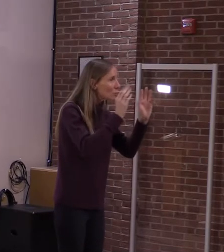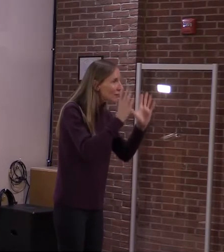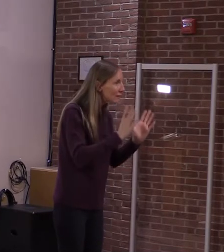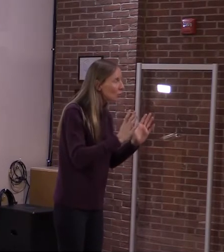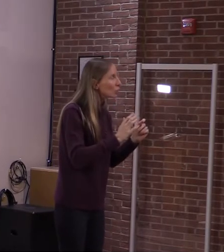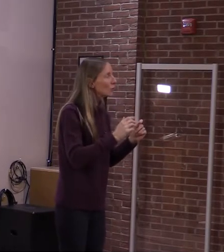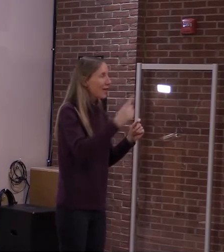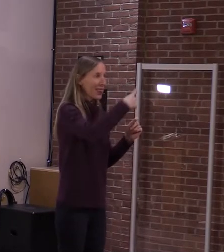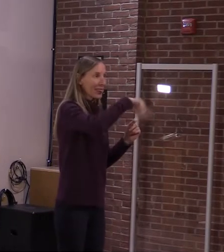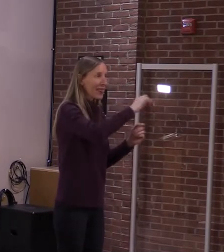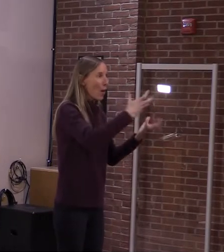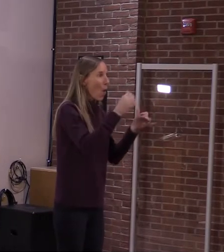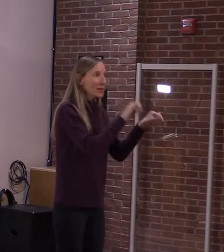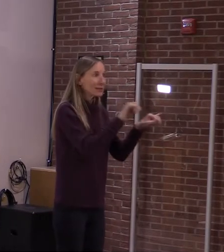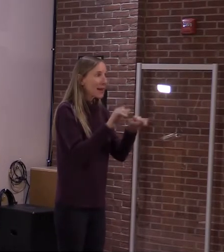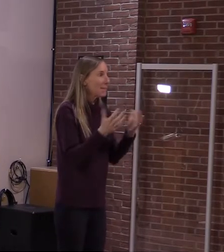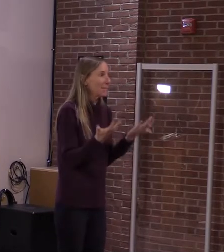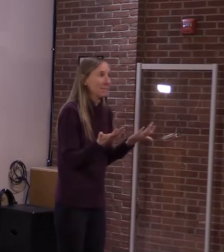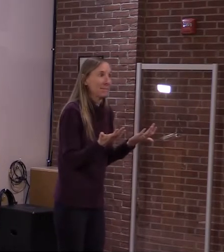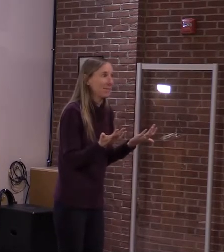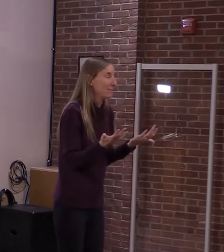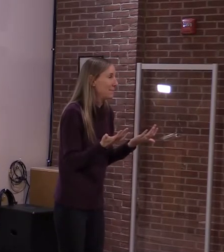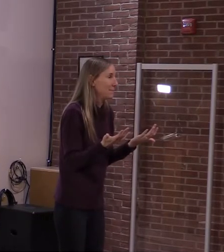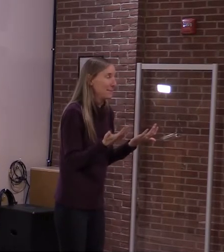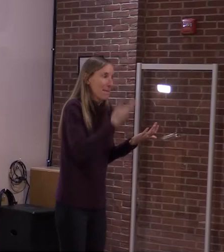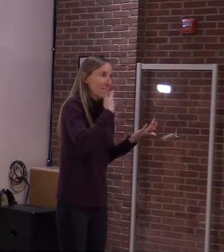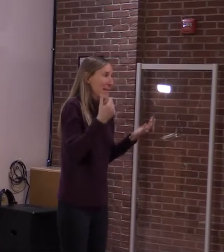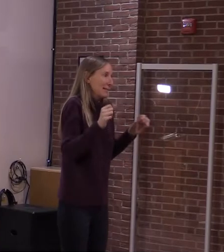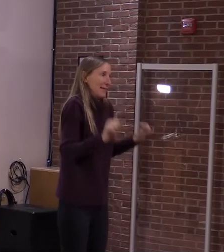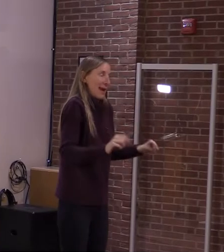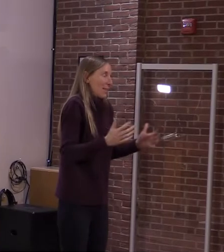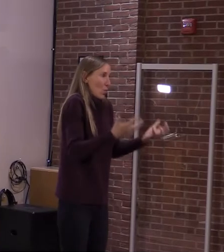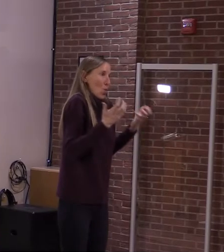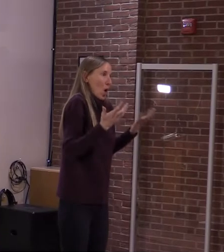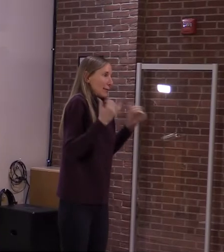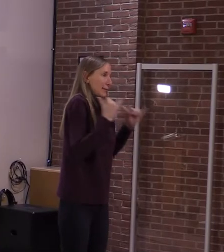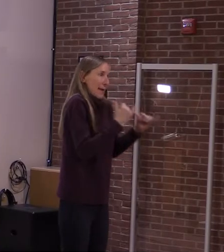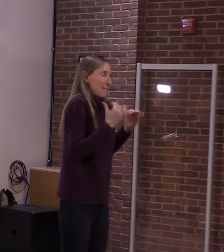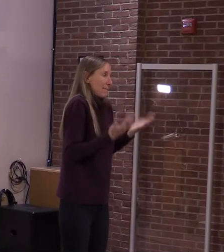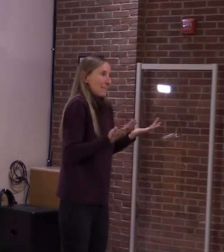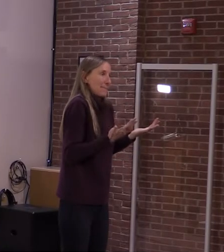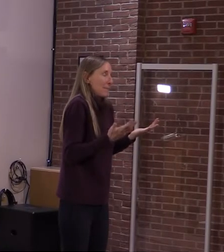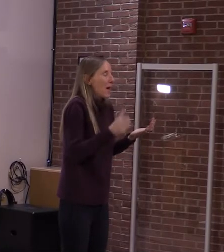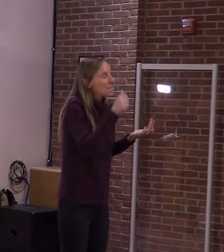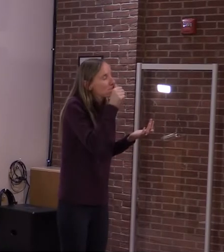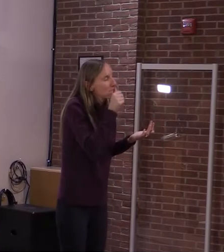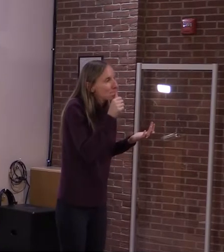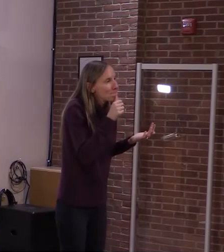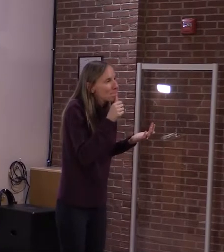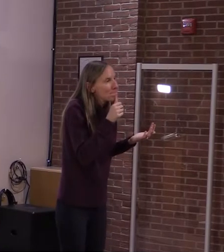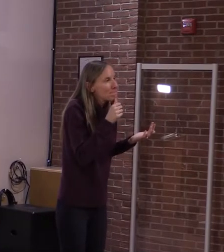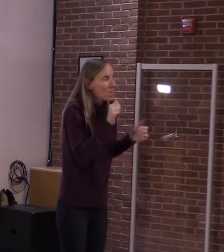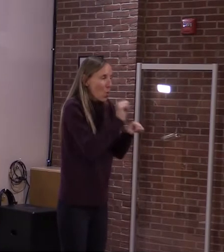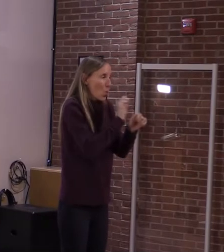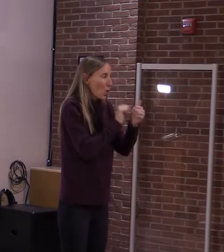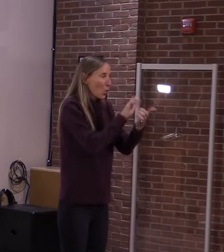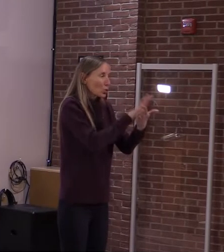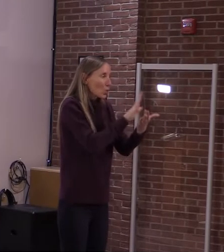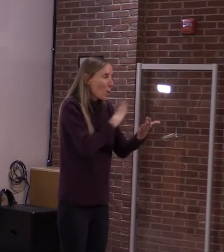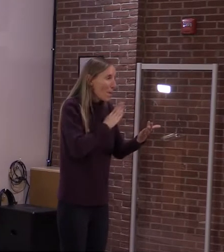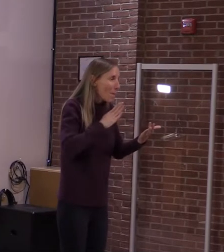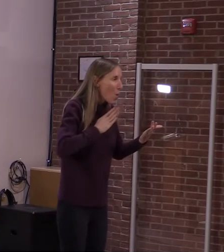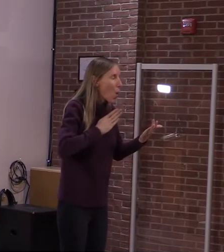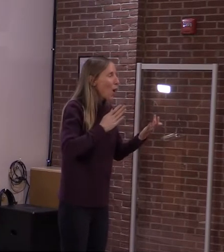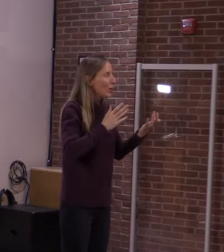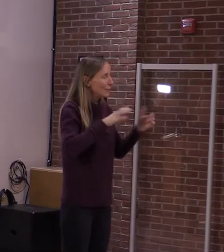anxious to provide those supports as best they can. You know, just be patient and stay active and work with your school board and so